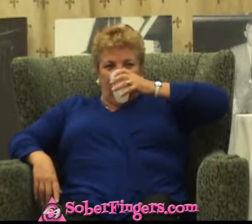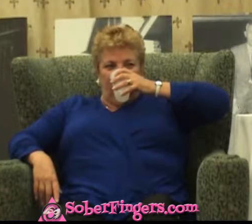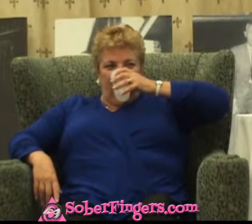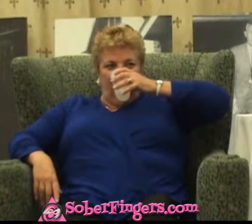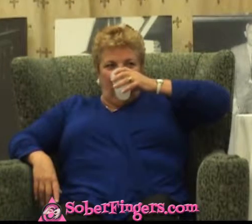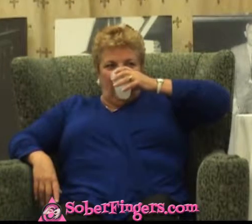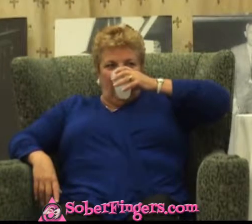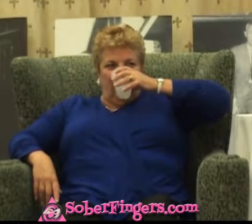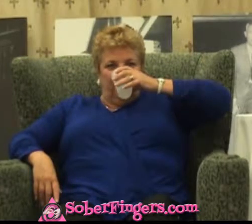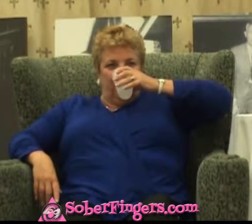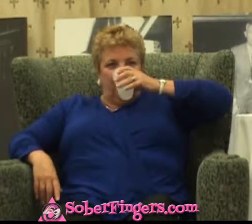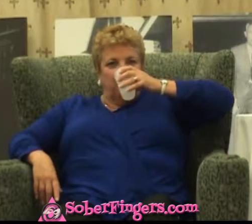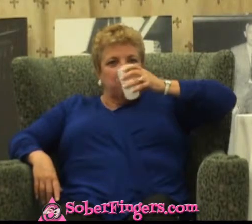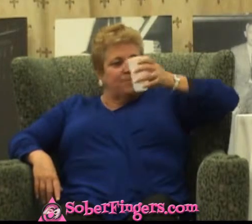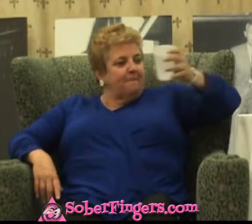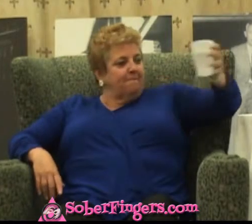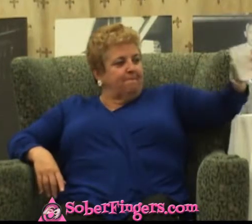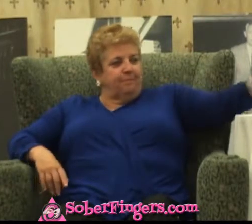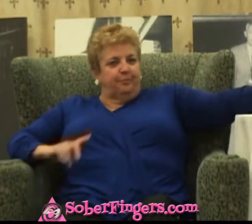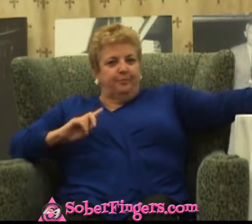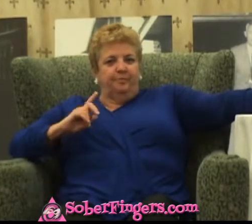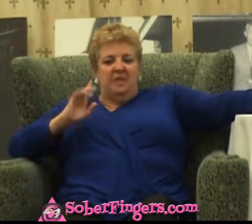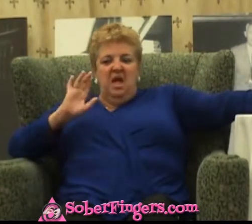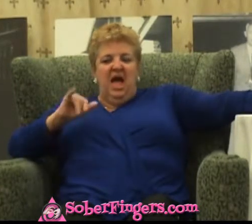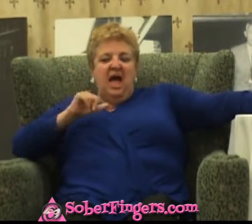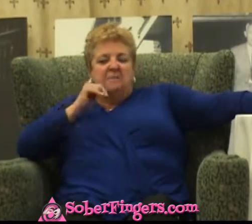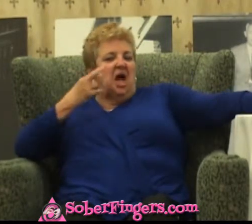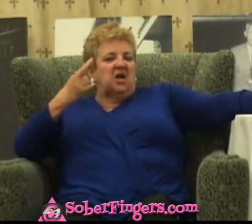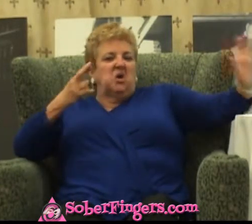We're not close, that person and